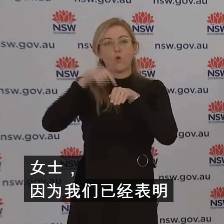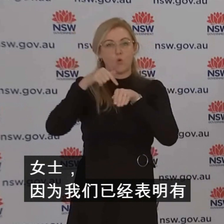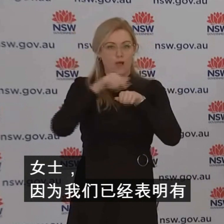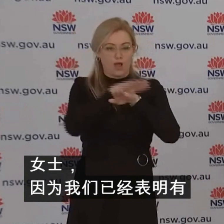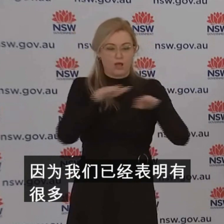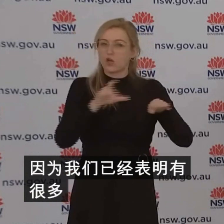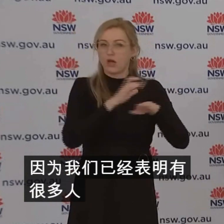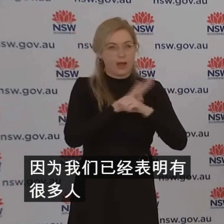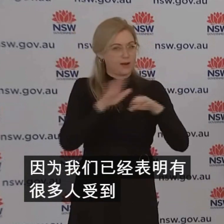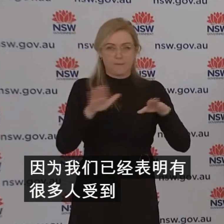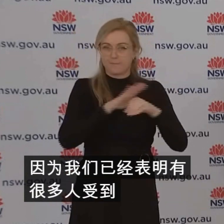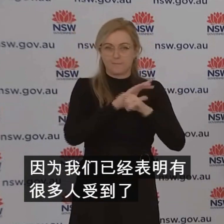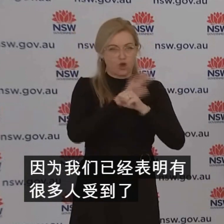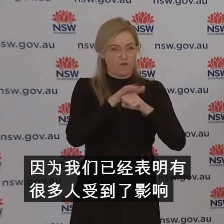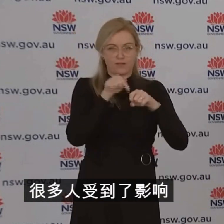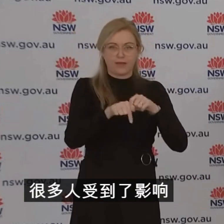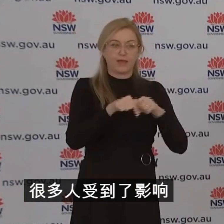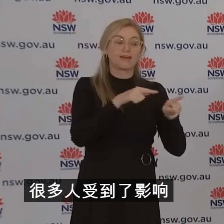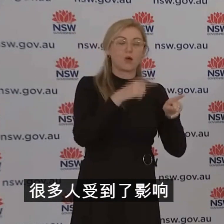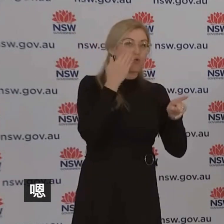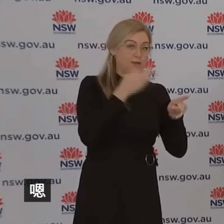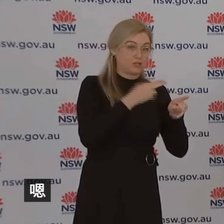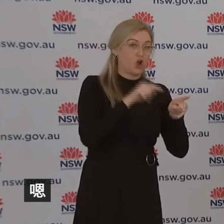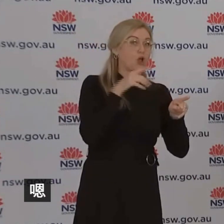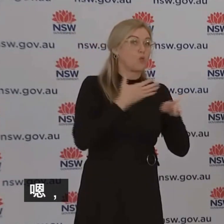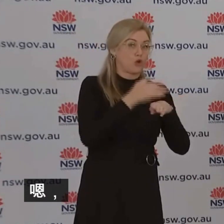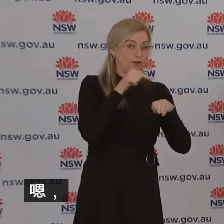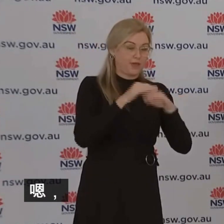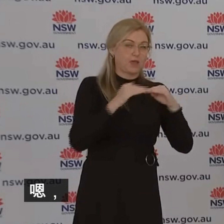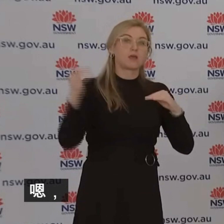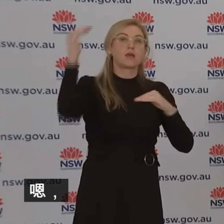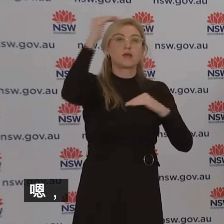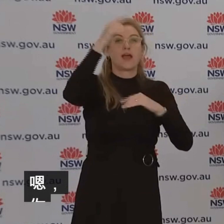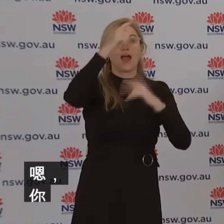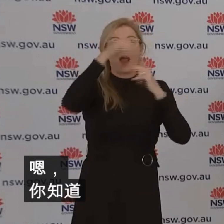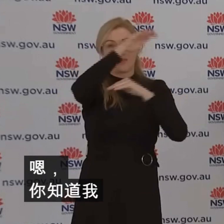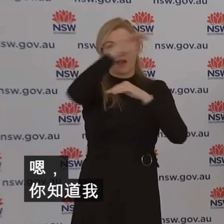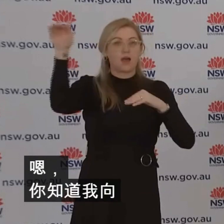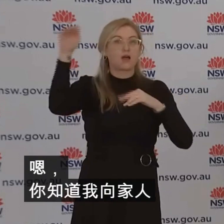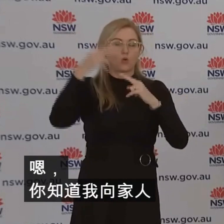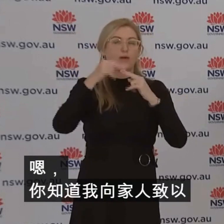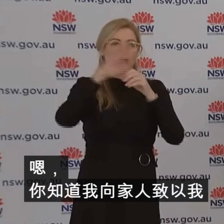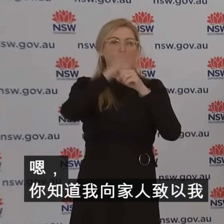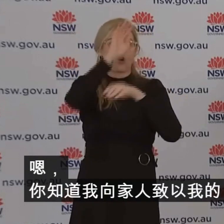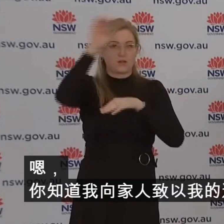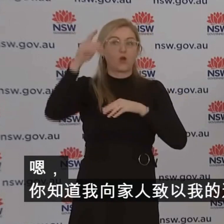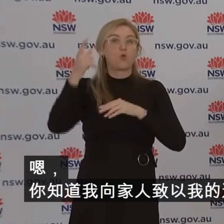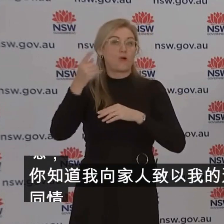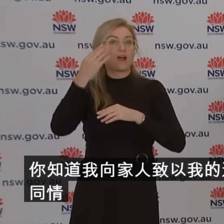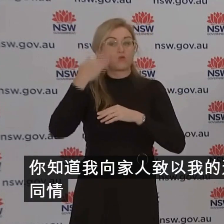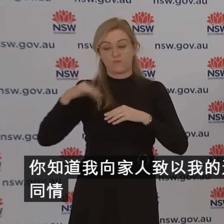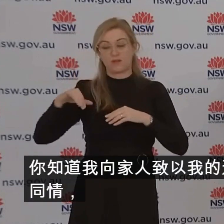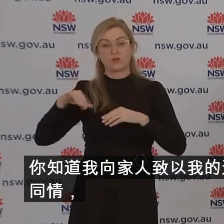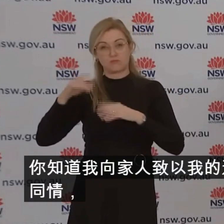indicated, there are a large number of people that were impacted by that. You know, I extend my apologies